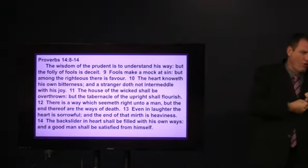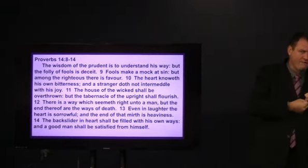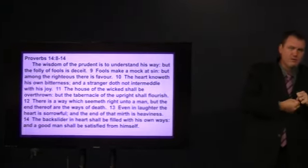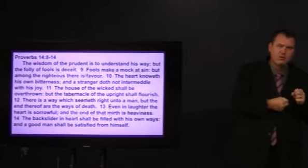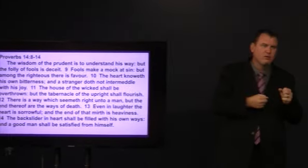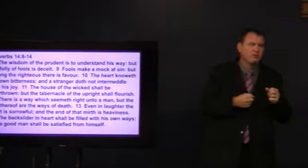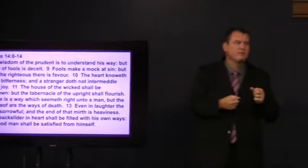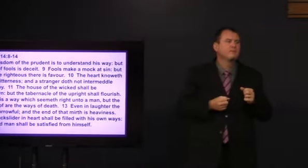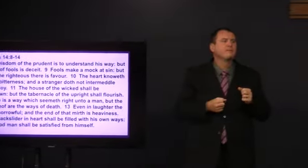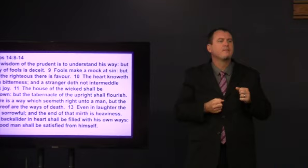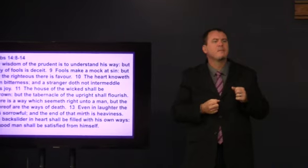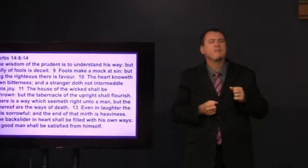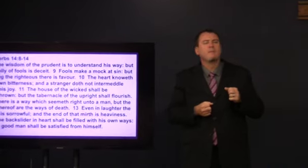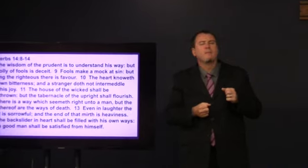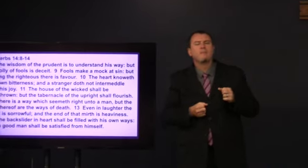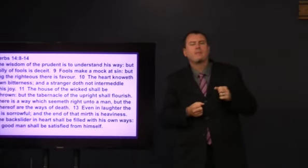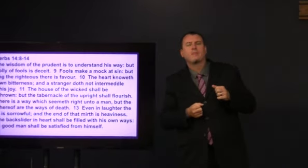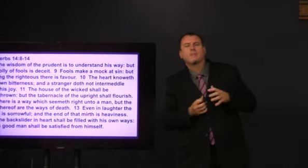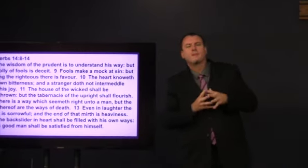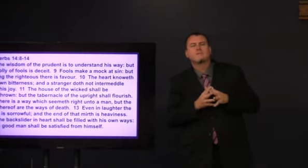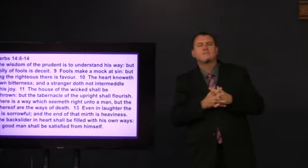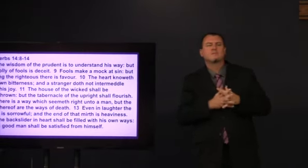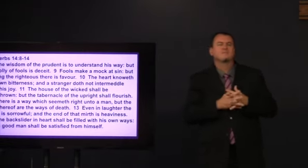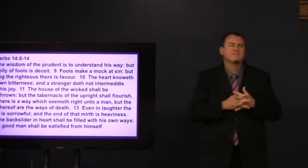or sad, or grieving.